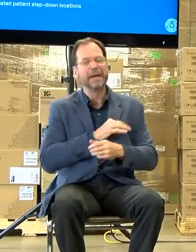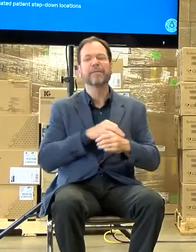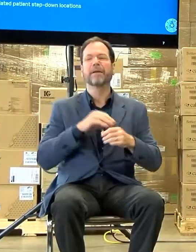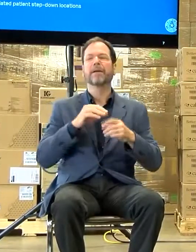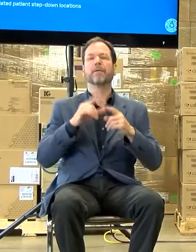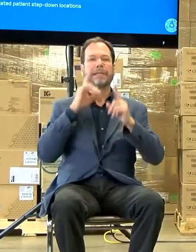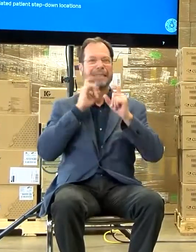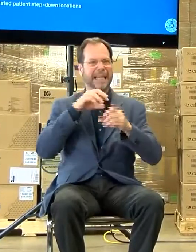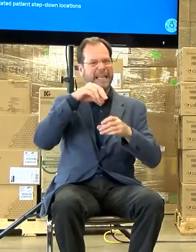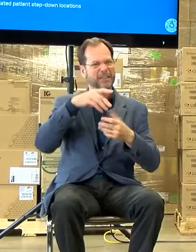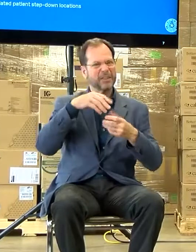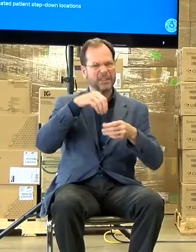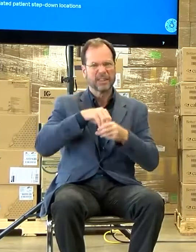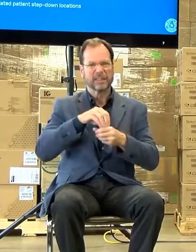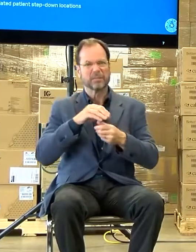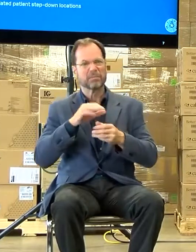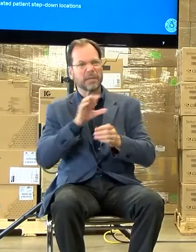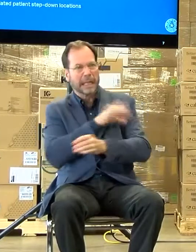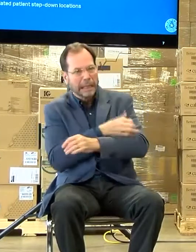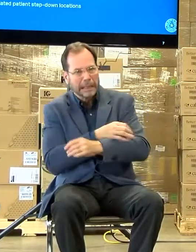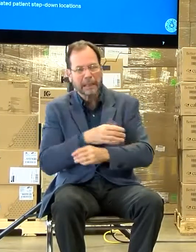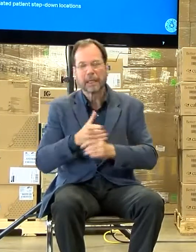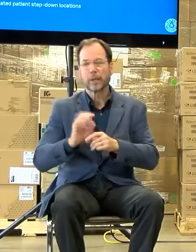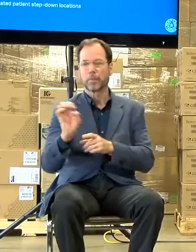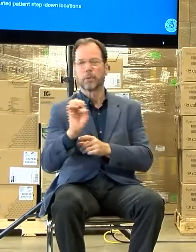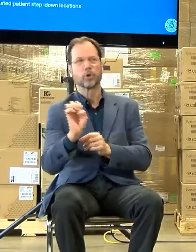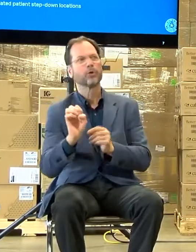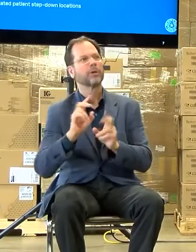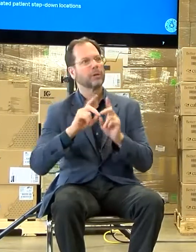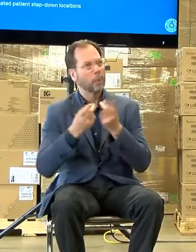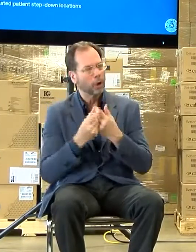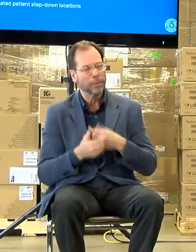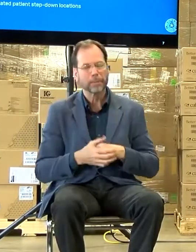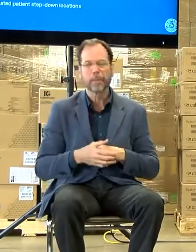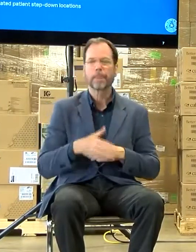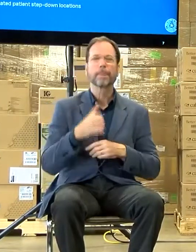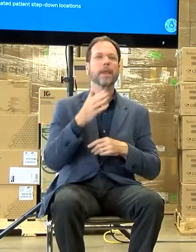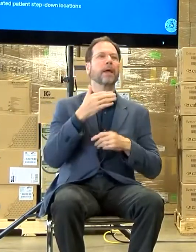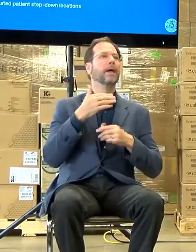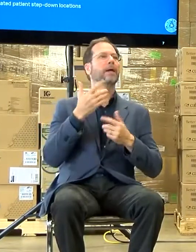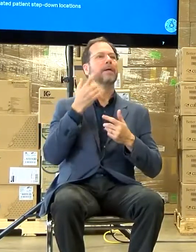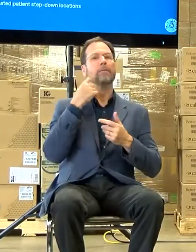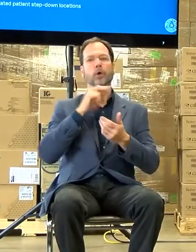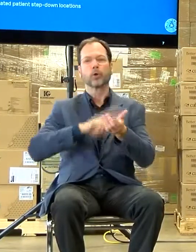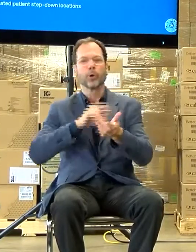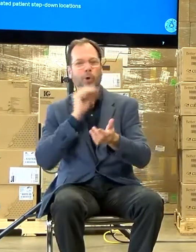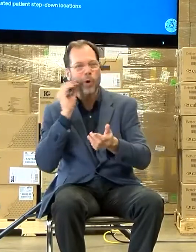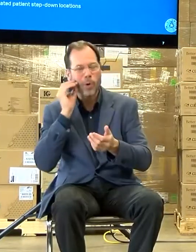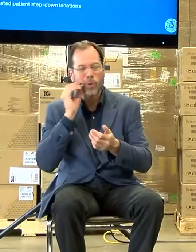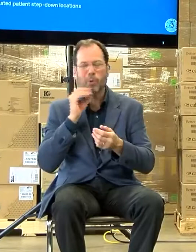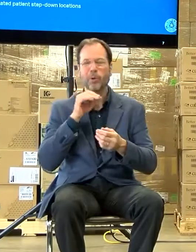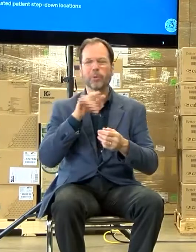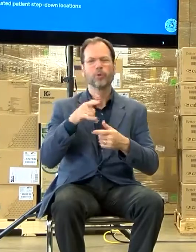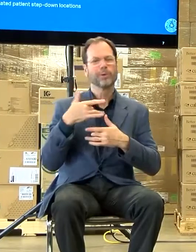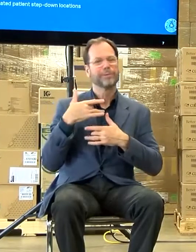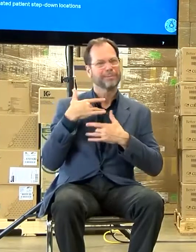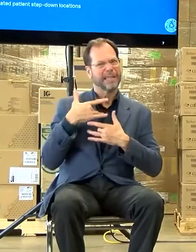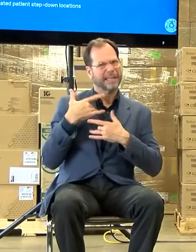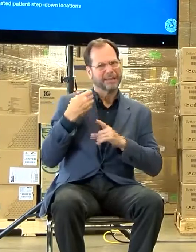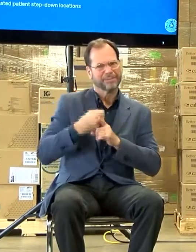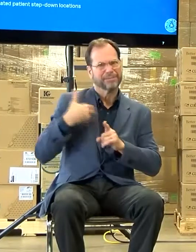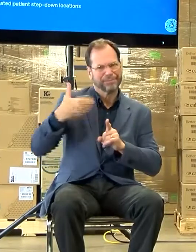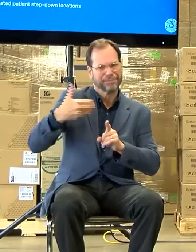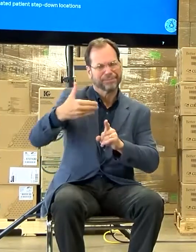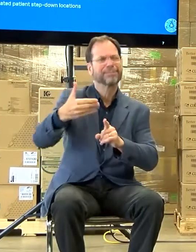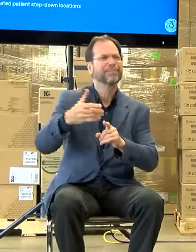testing and also for use in emergency departments. Long-term care facilities with a history of COVID were among